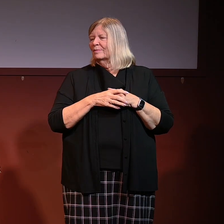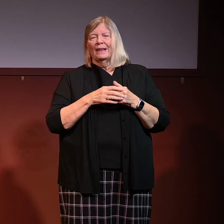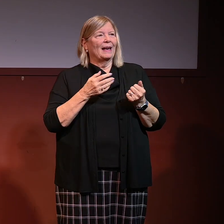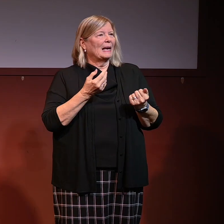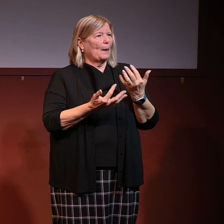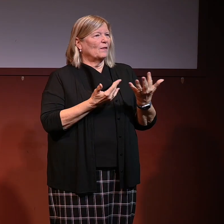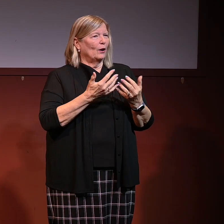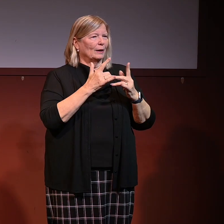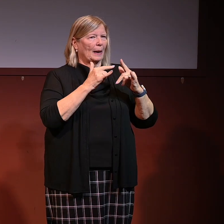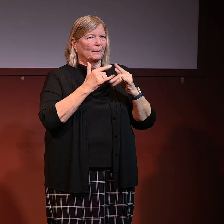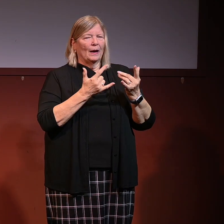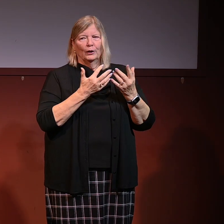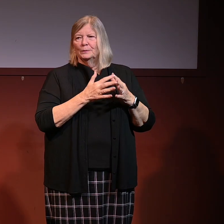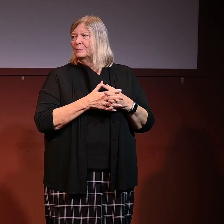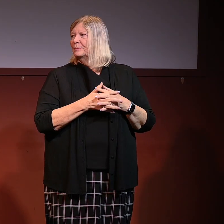Campfire.